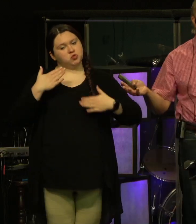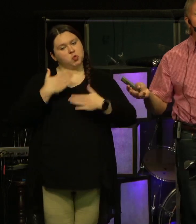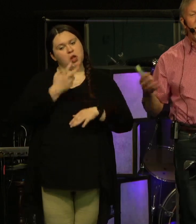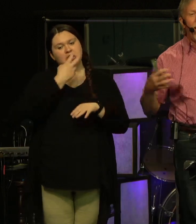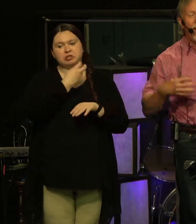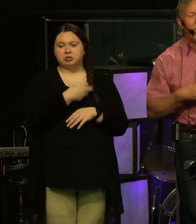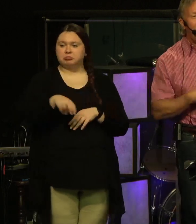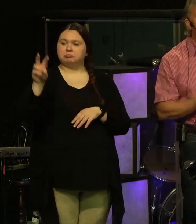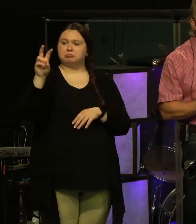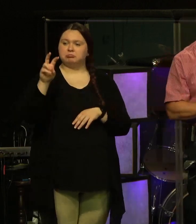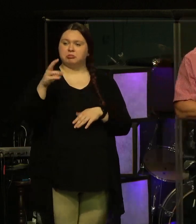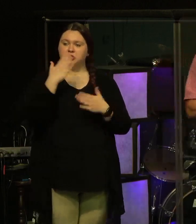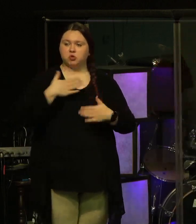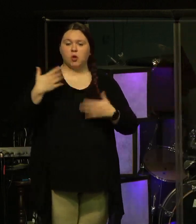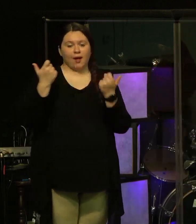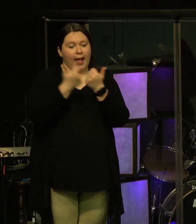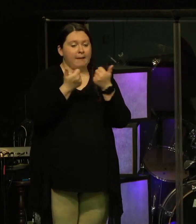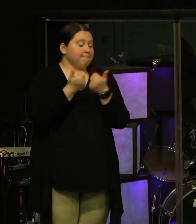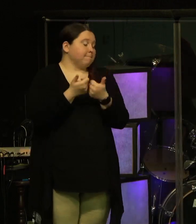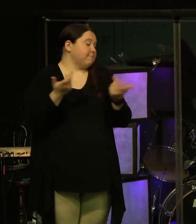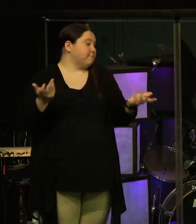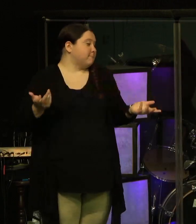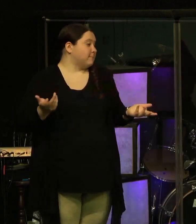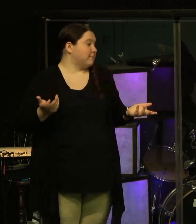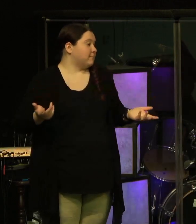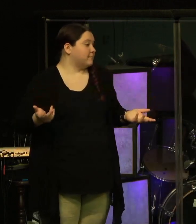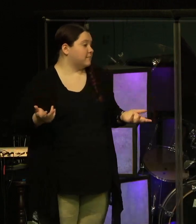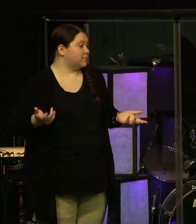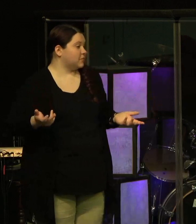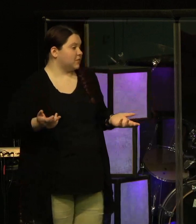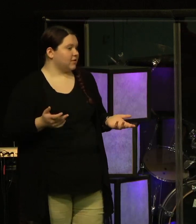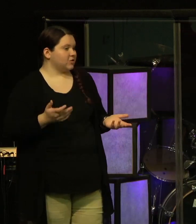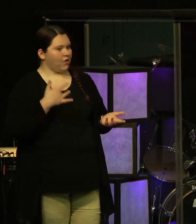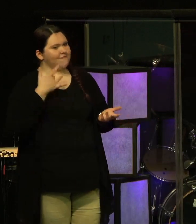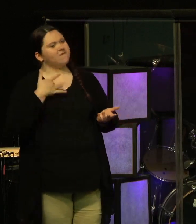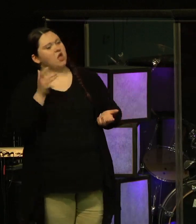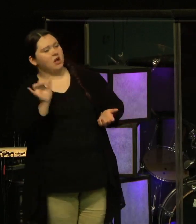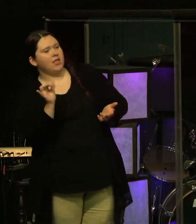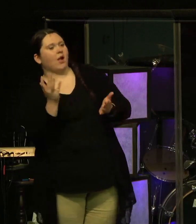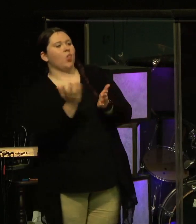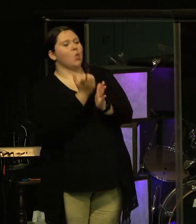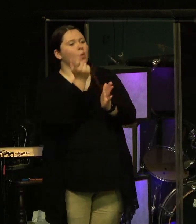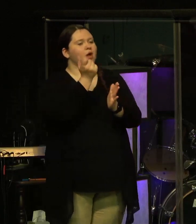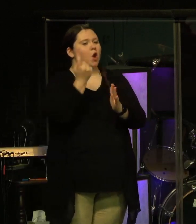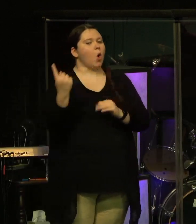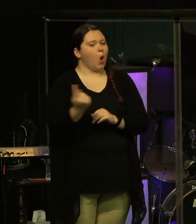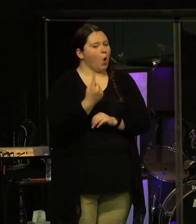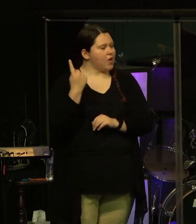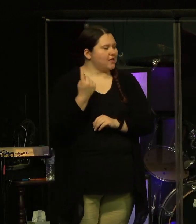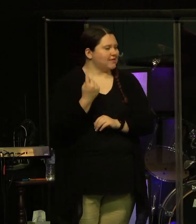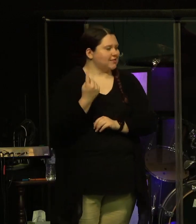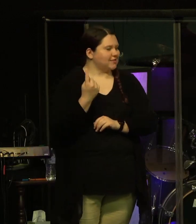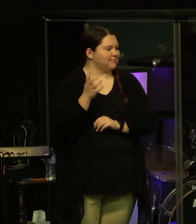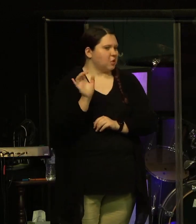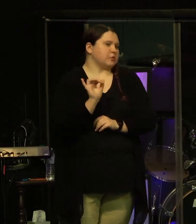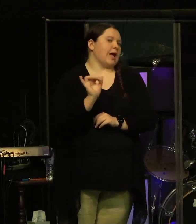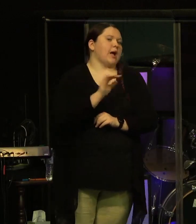were enjoying the game. And so basically they won every game. They never lost.